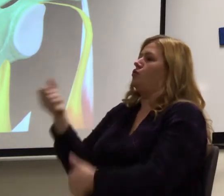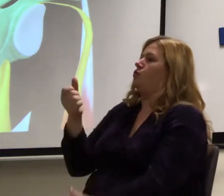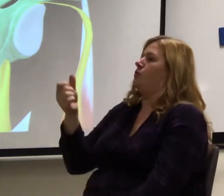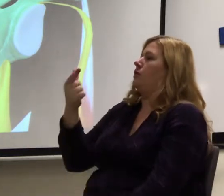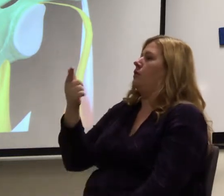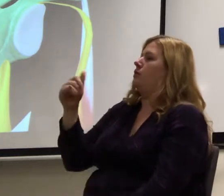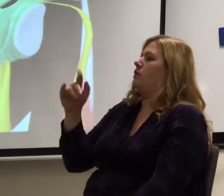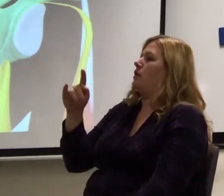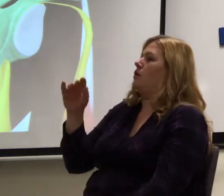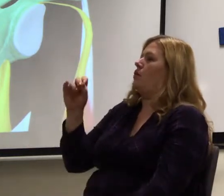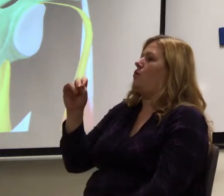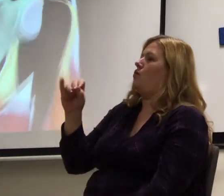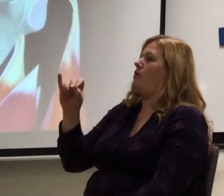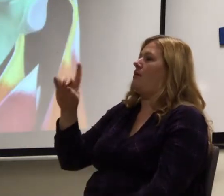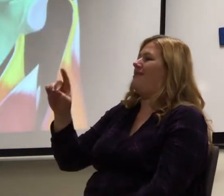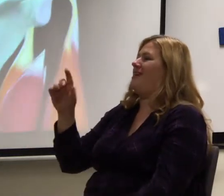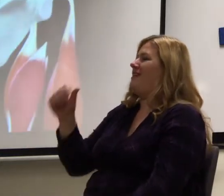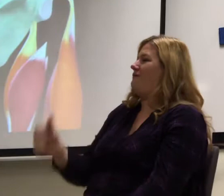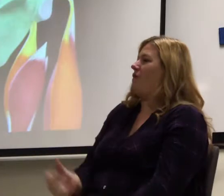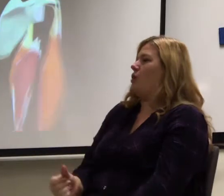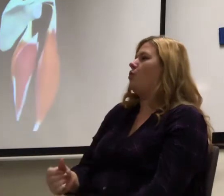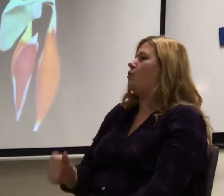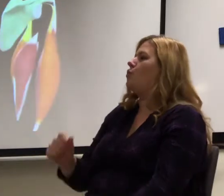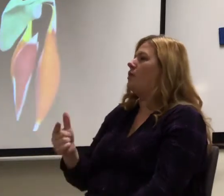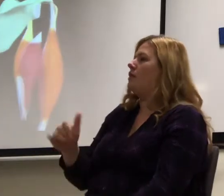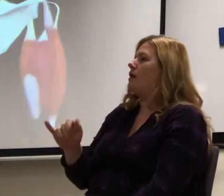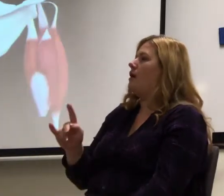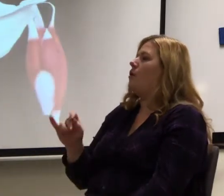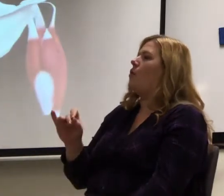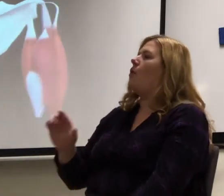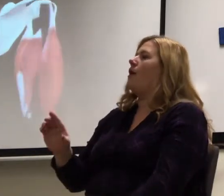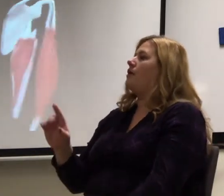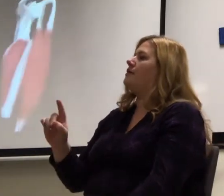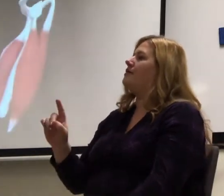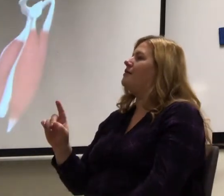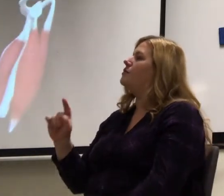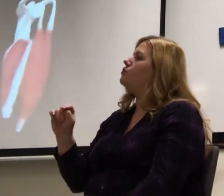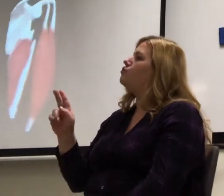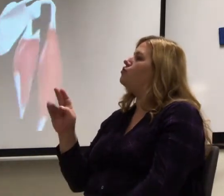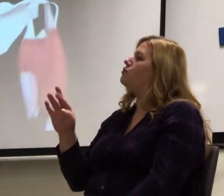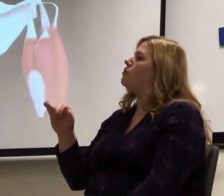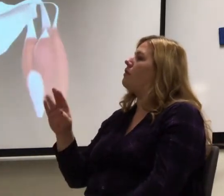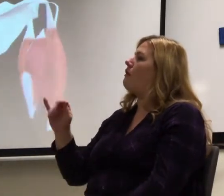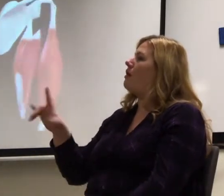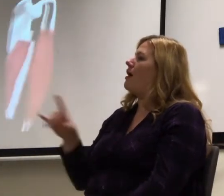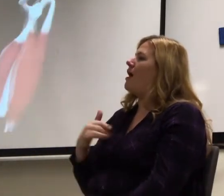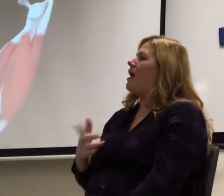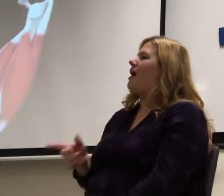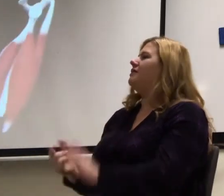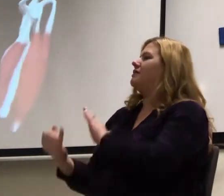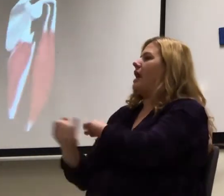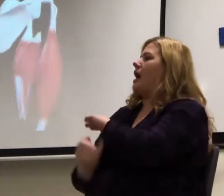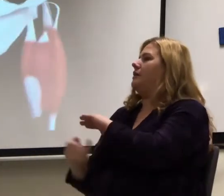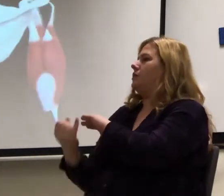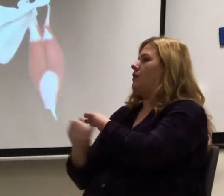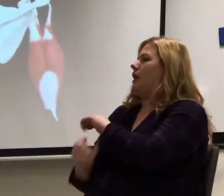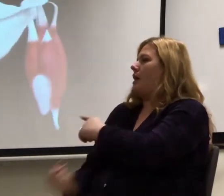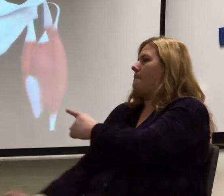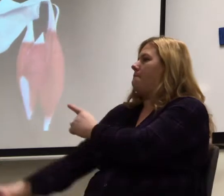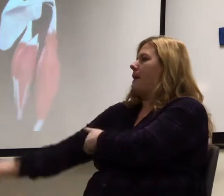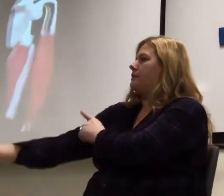there, and that's what I'm showing to you now. Let me pull back so you see what you're looking at. I just isolated biceps and triceps.